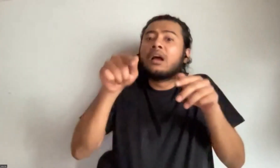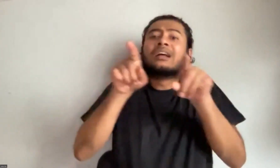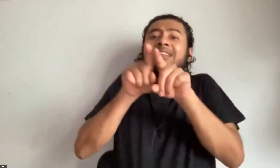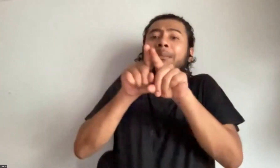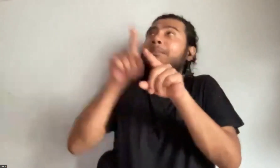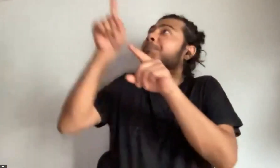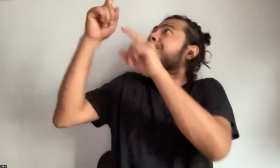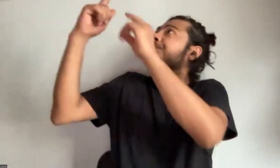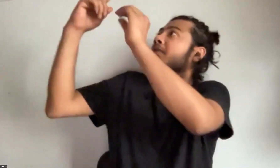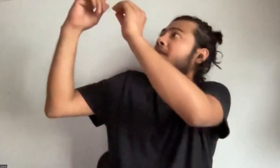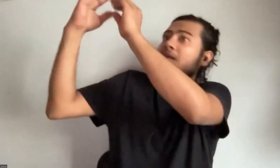of the spiritual world.